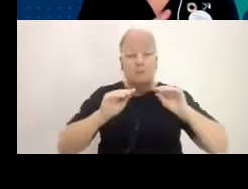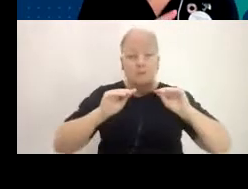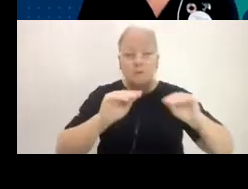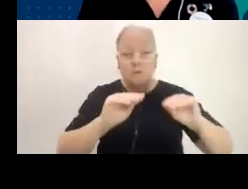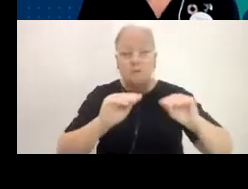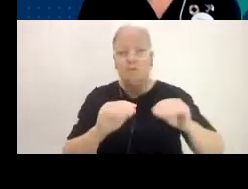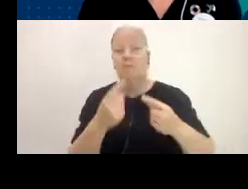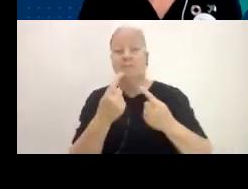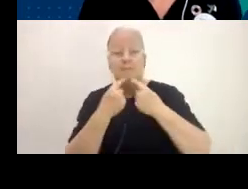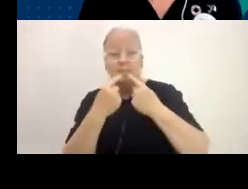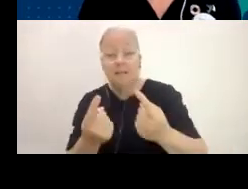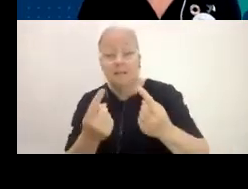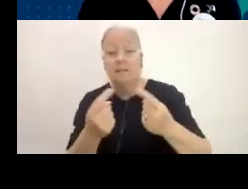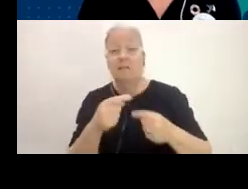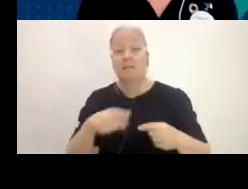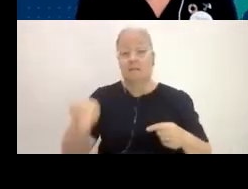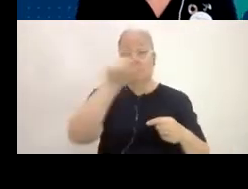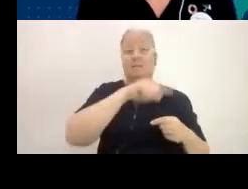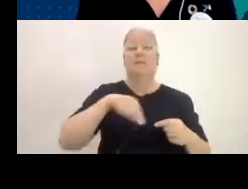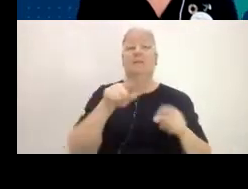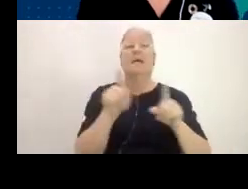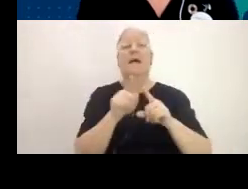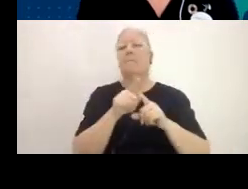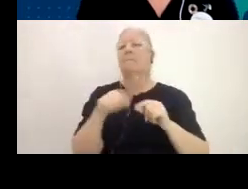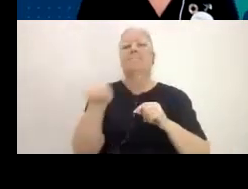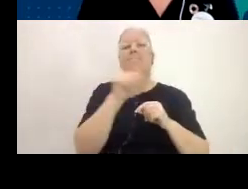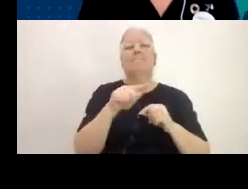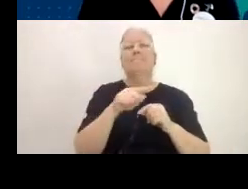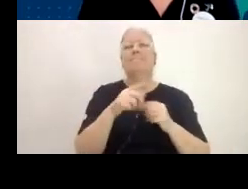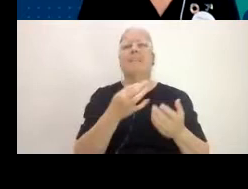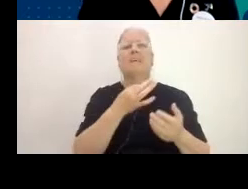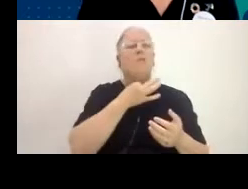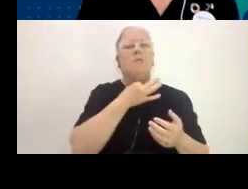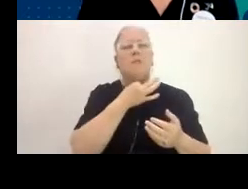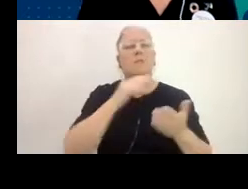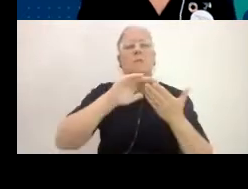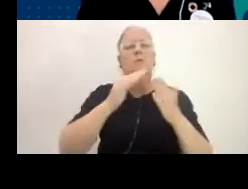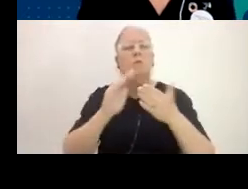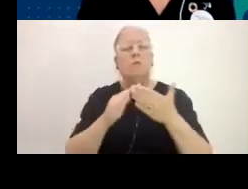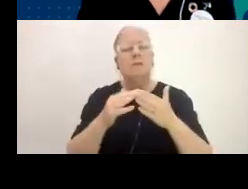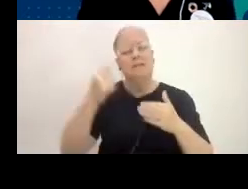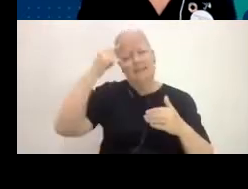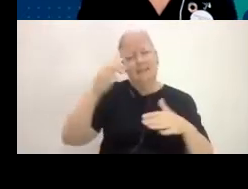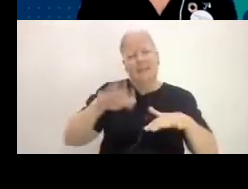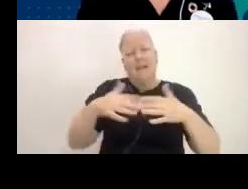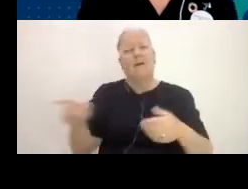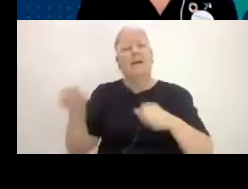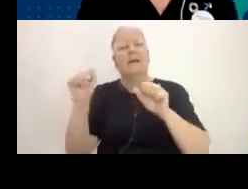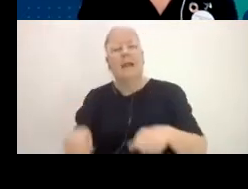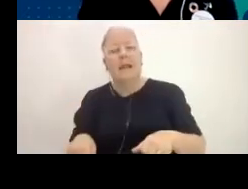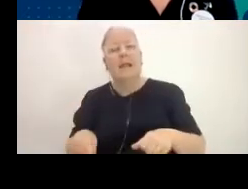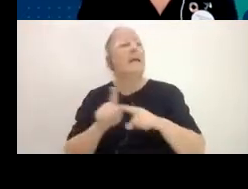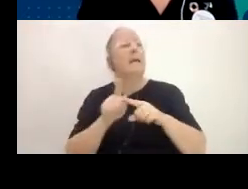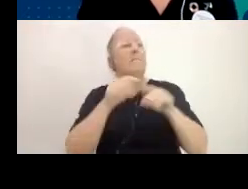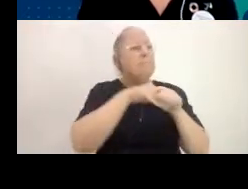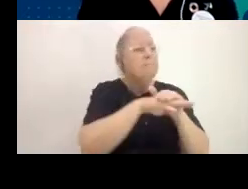the public, especially its vulnerable communities, about how to access the systems that are already in place. It